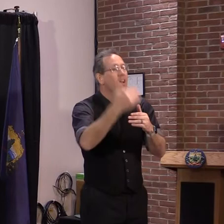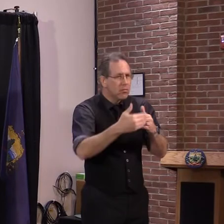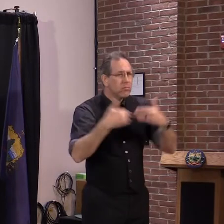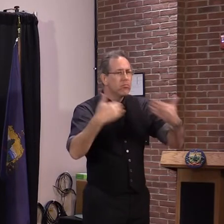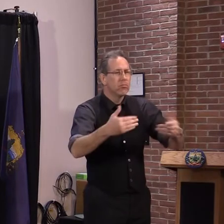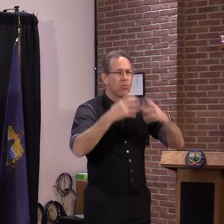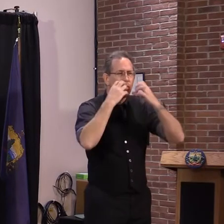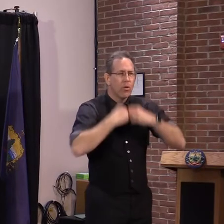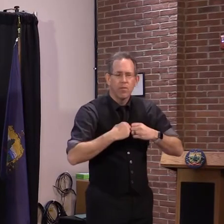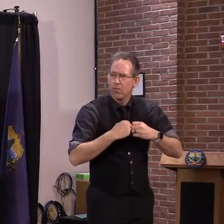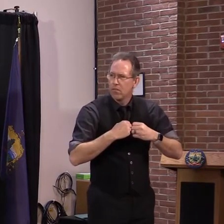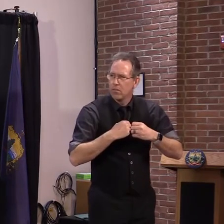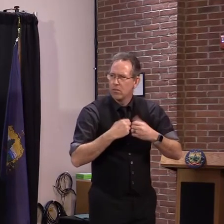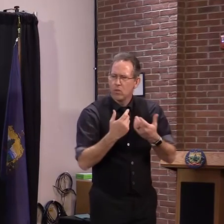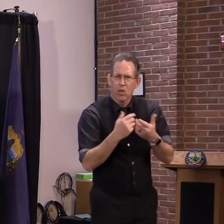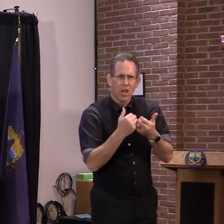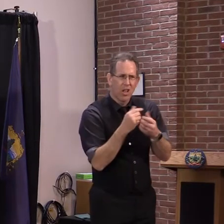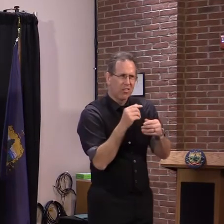while they've been gone for a week.